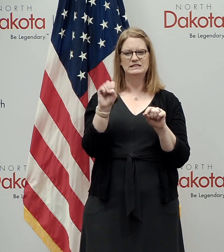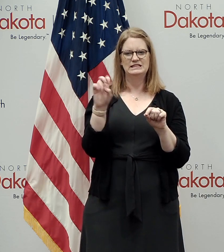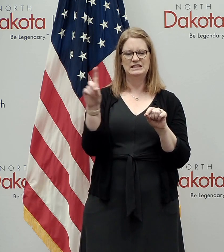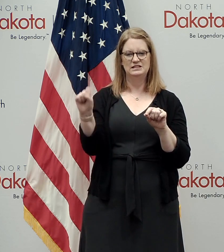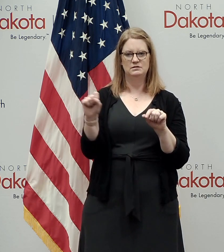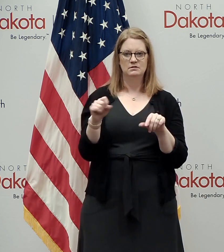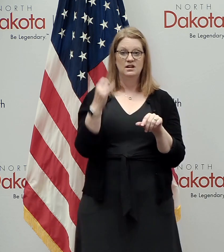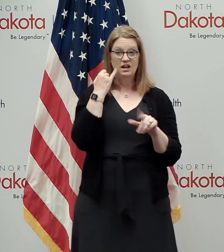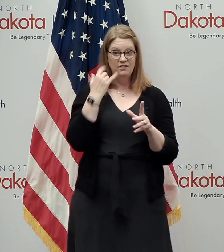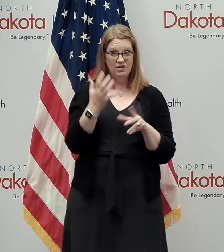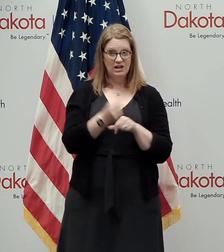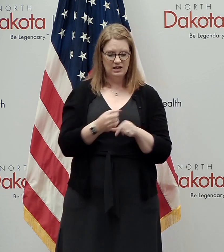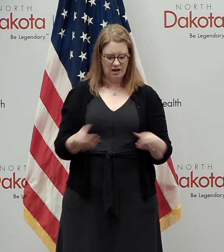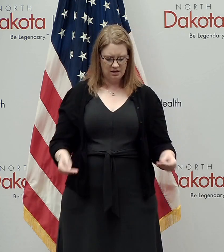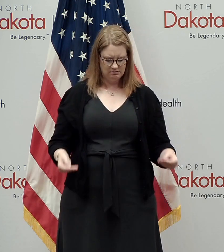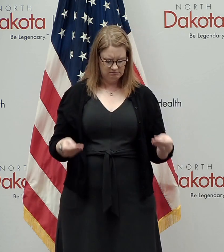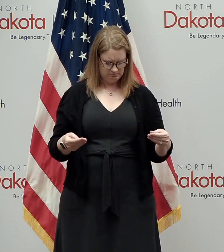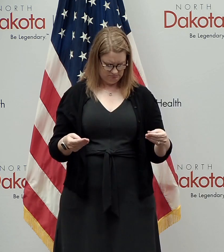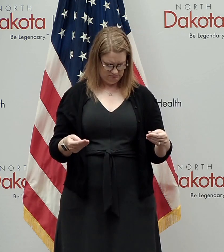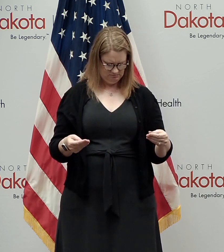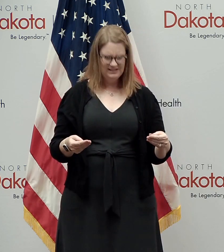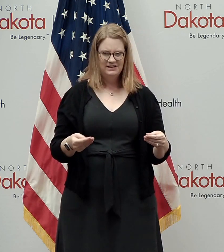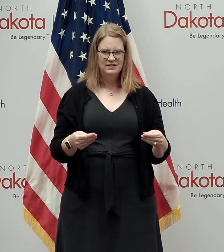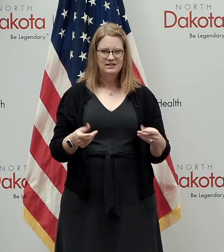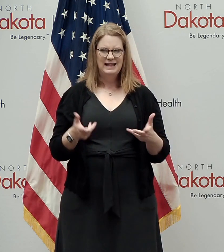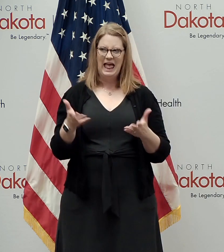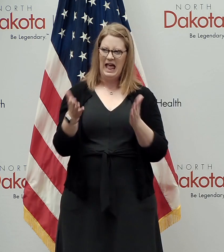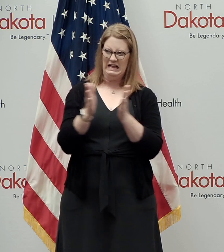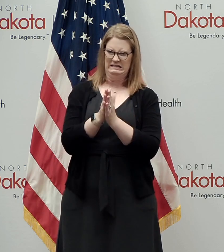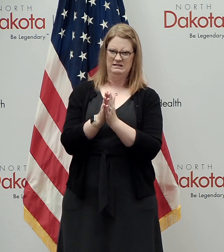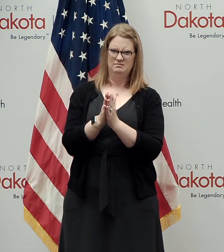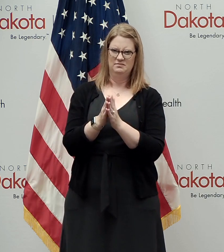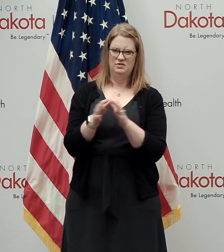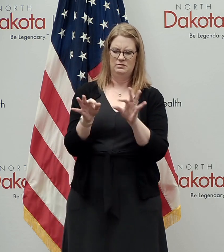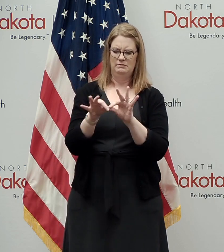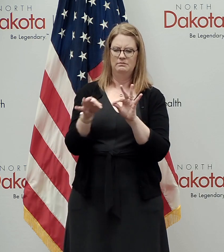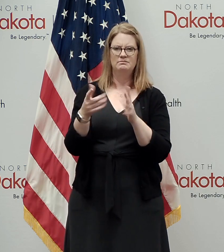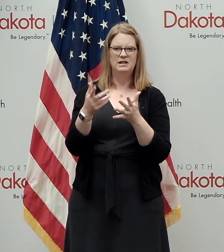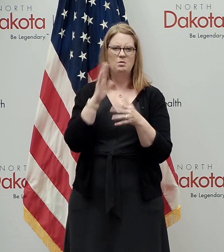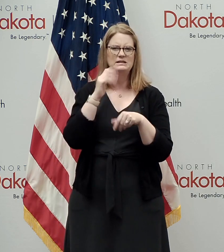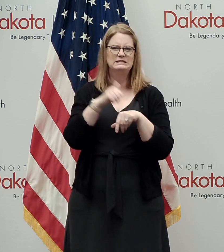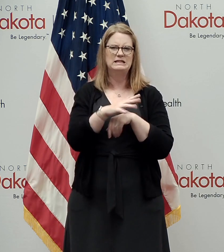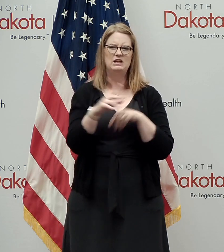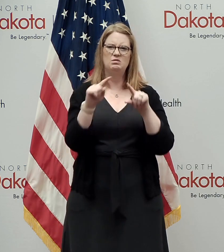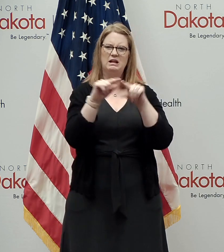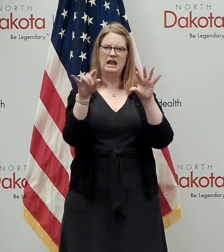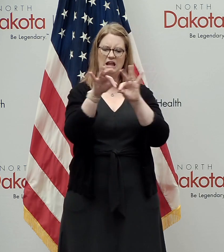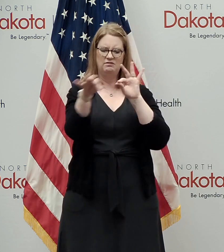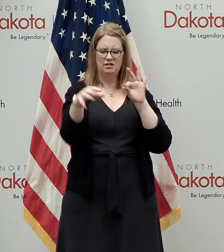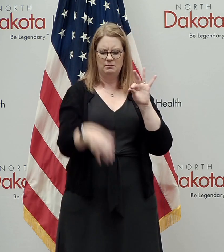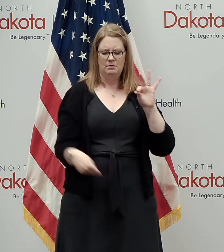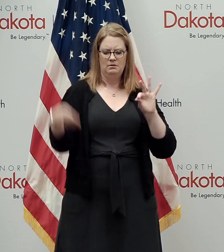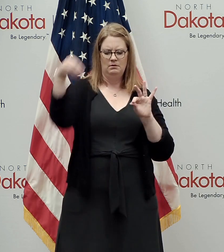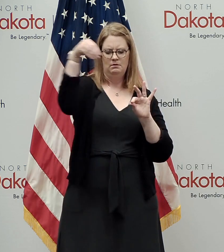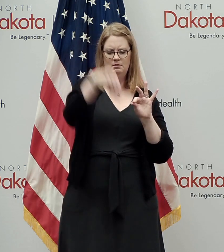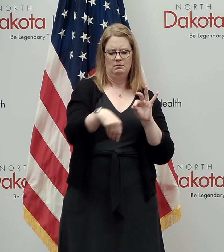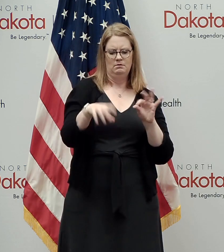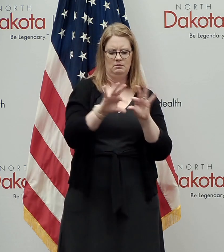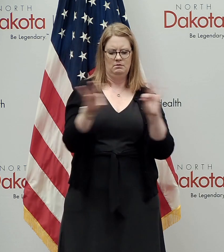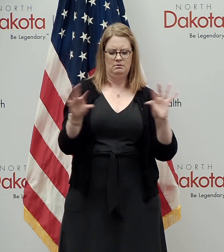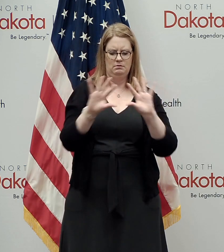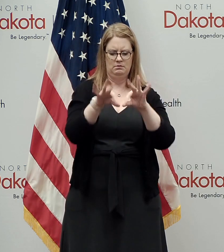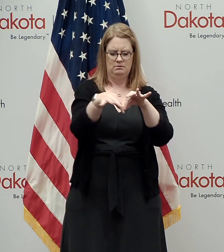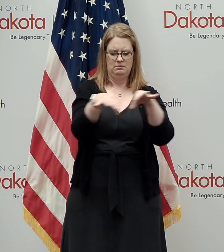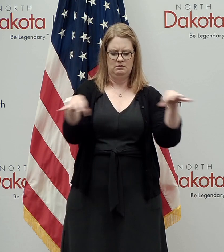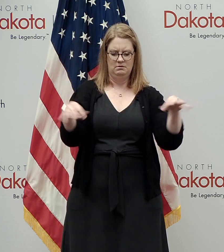received unsolicited seeds can request a prepaid envelope to mail the seeds to the Ag Department, who is working with the USDA to identify and